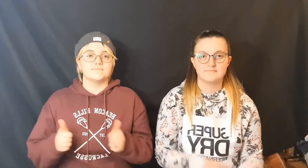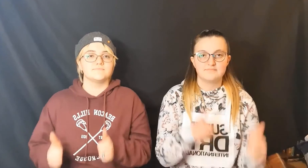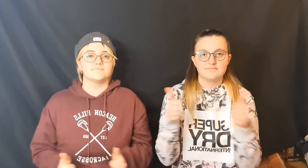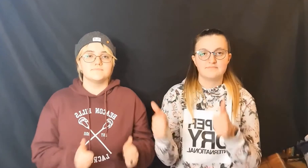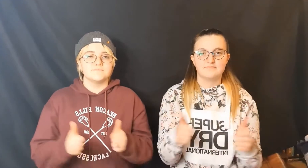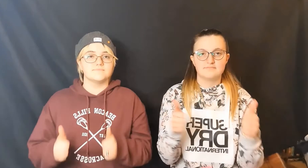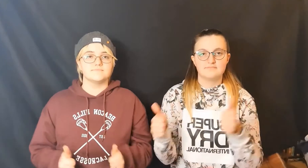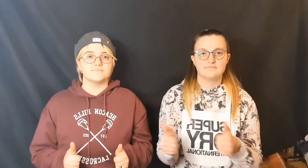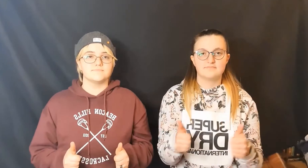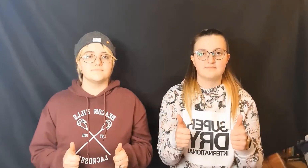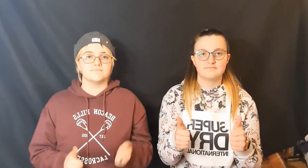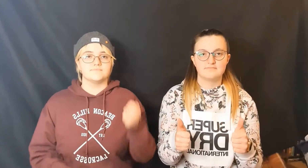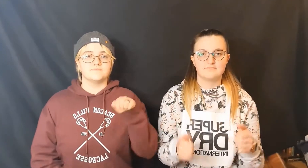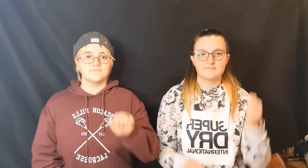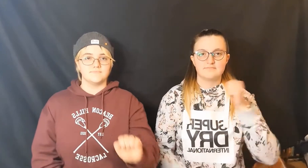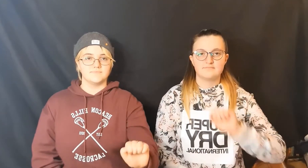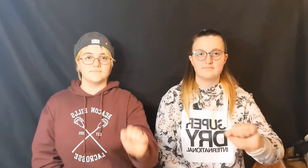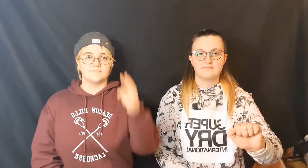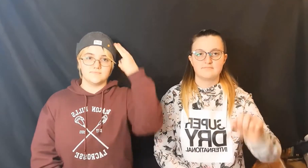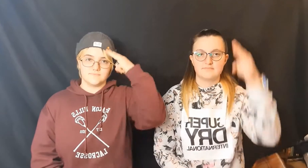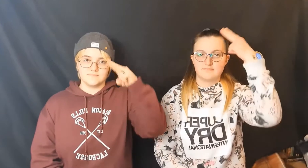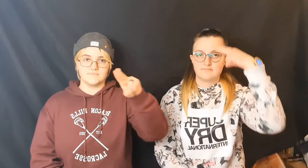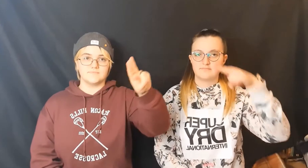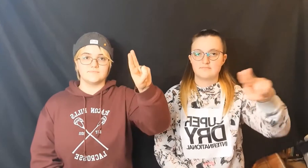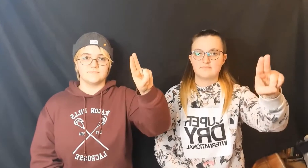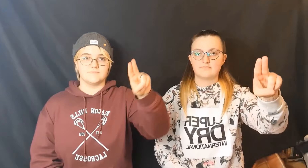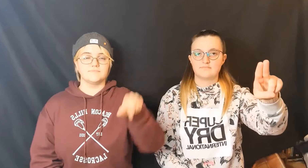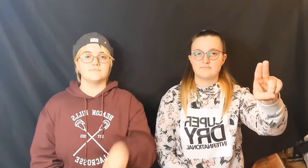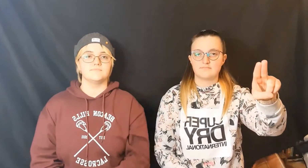Hallowed be thy name.